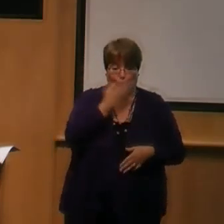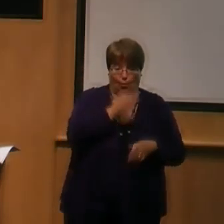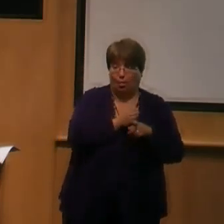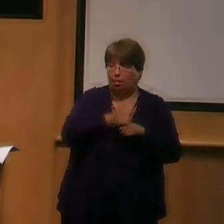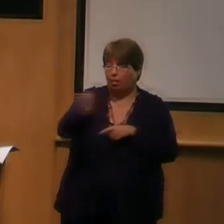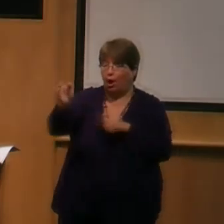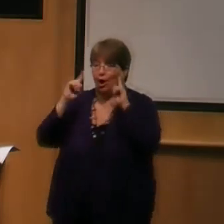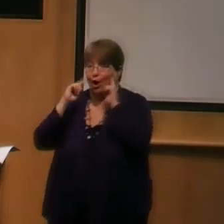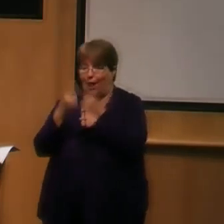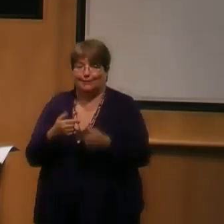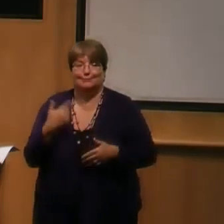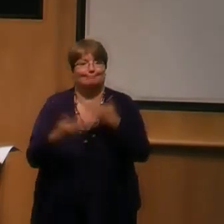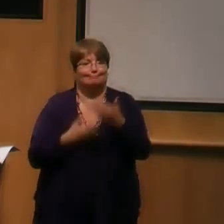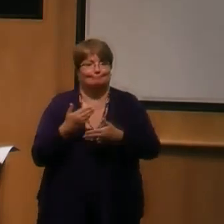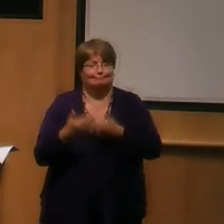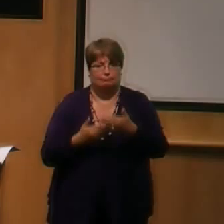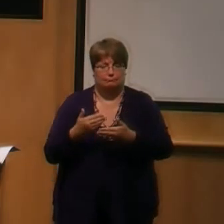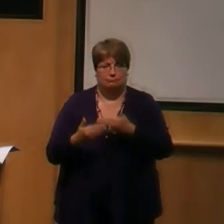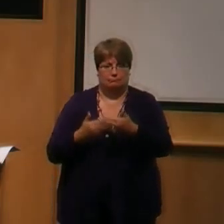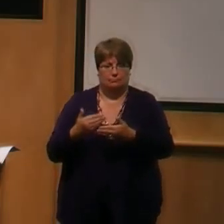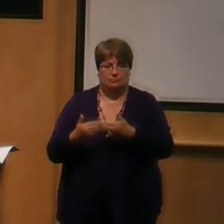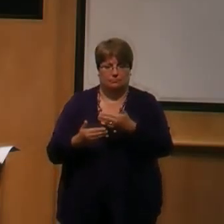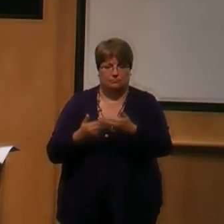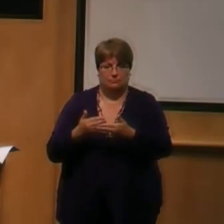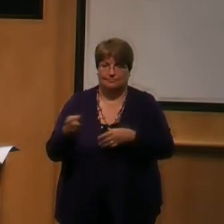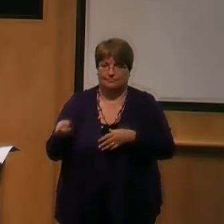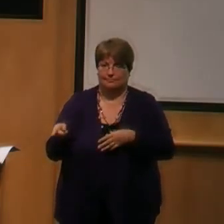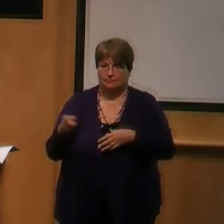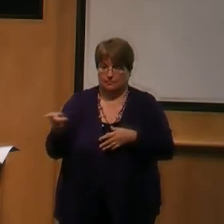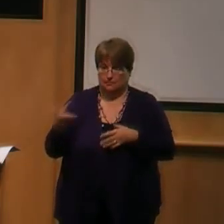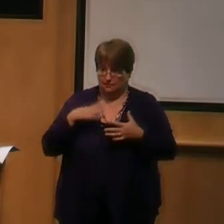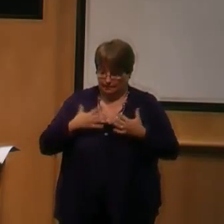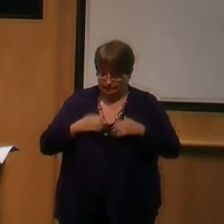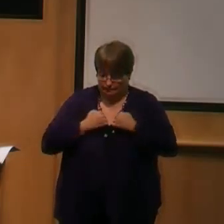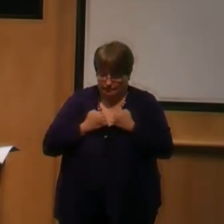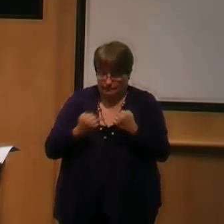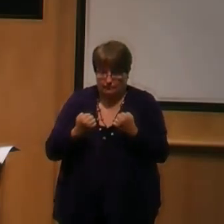It's a big change of what they're doing there. Some young people have gone to